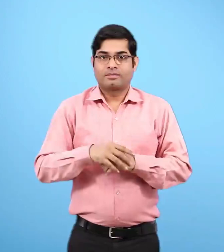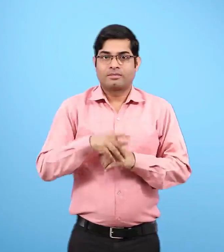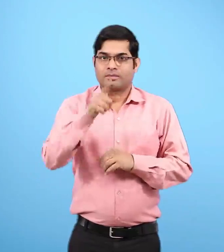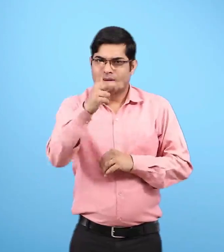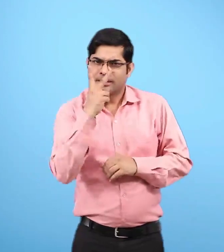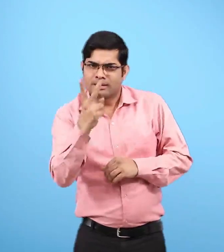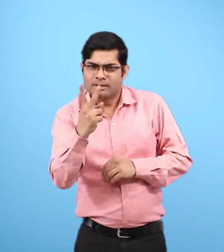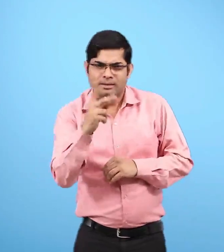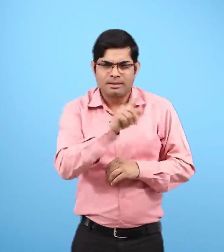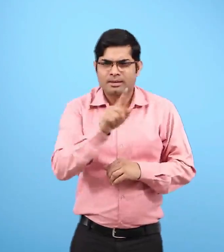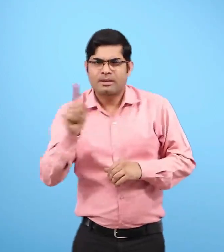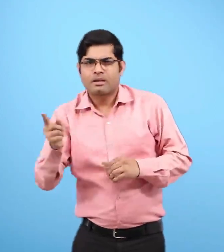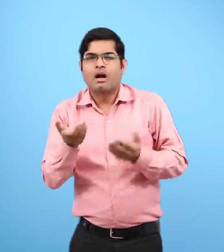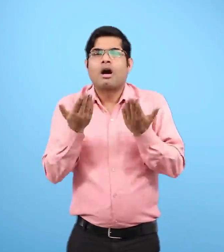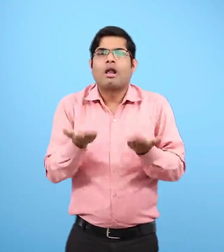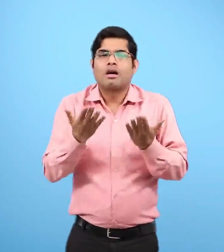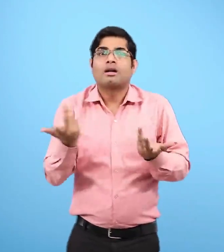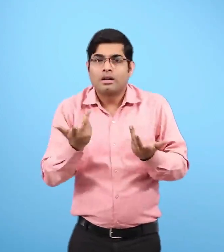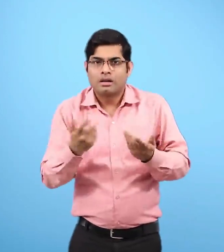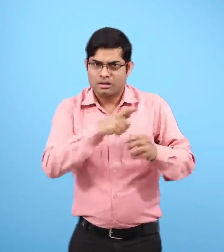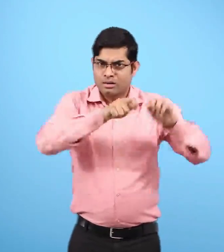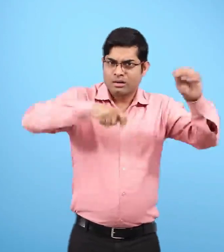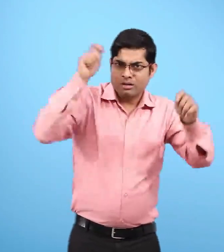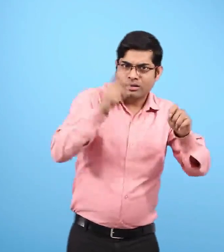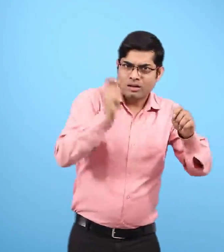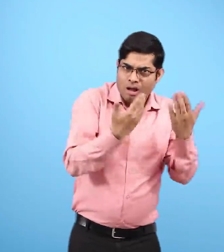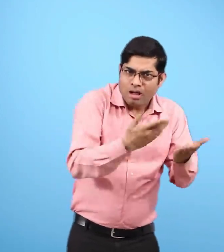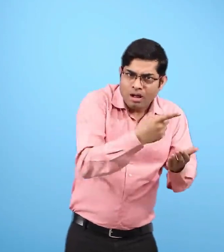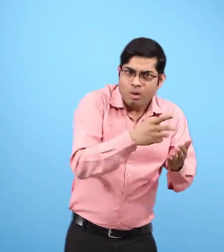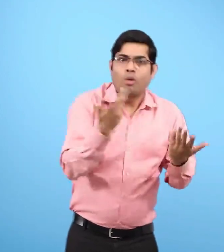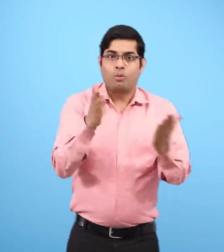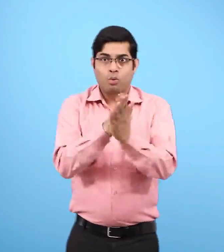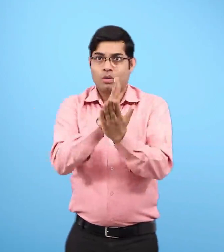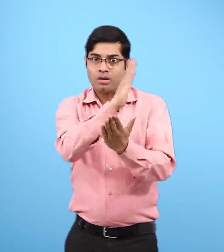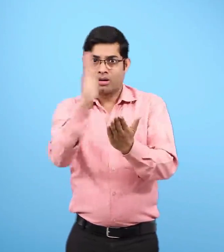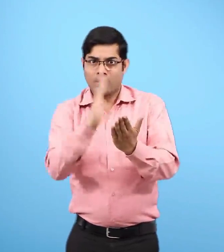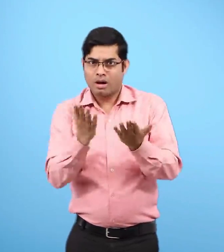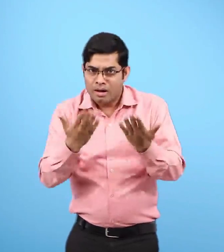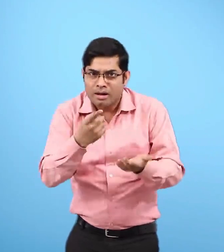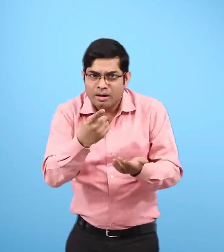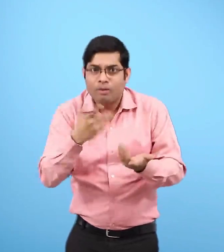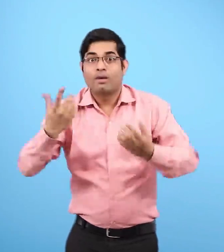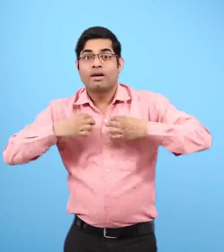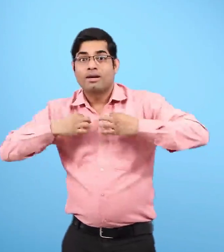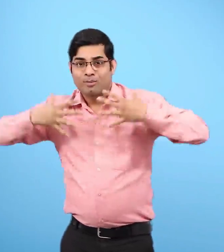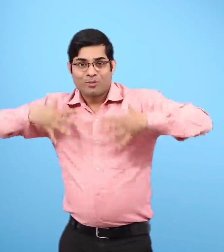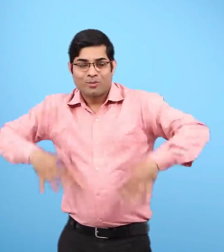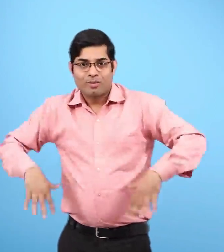You have to tell which one is the lightest, the hammer, the bookshelf,